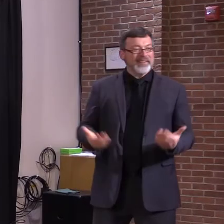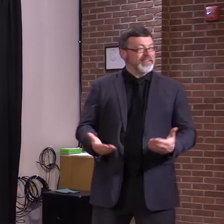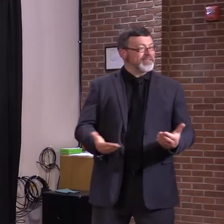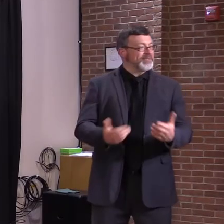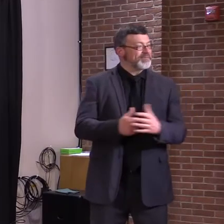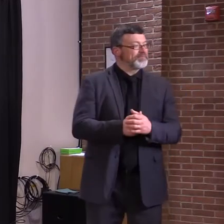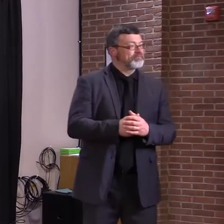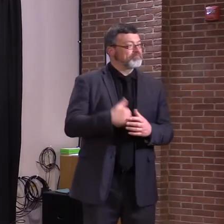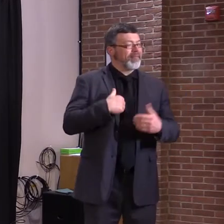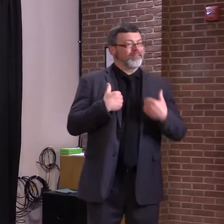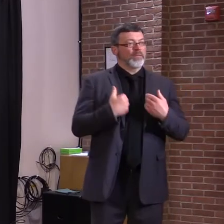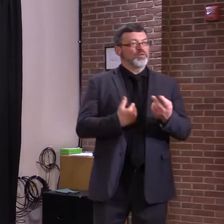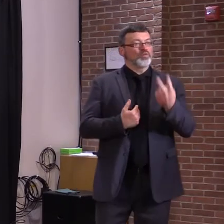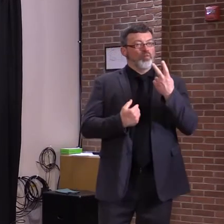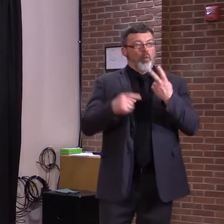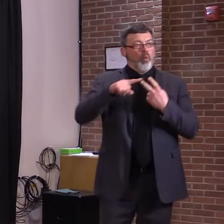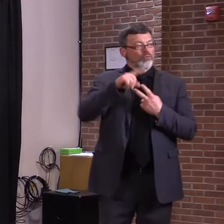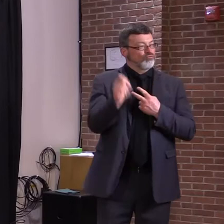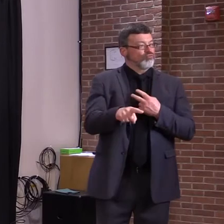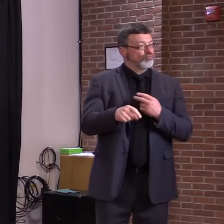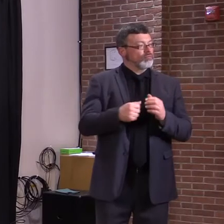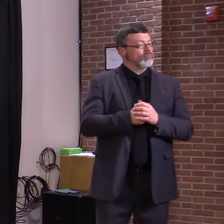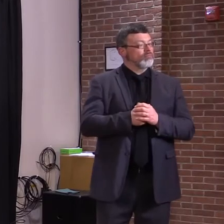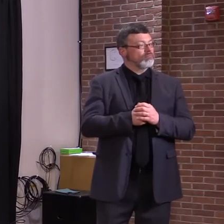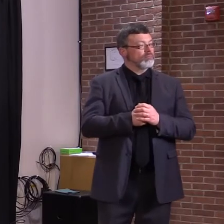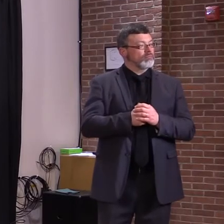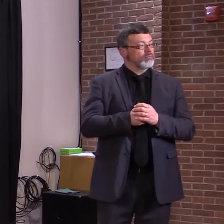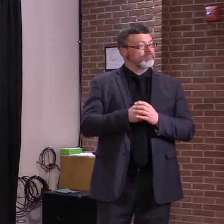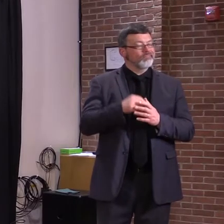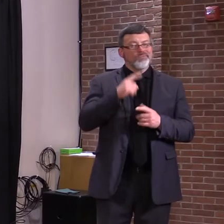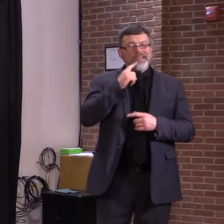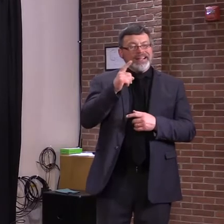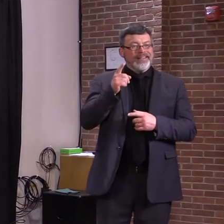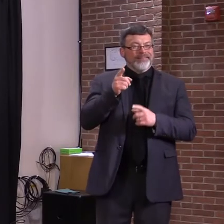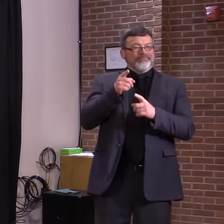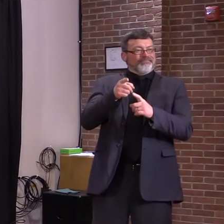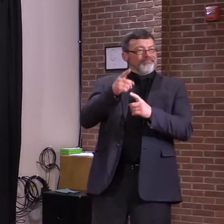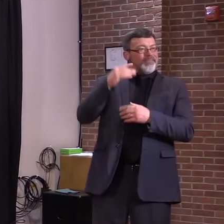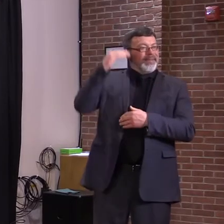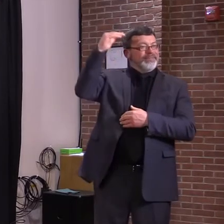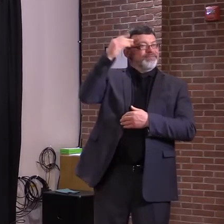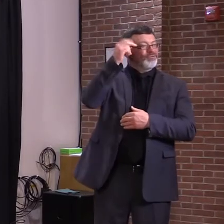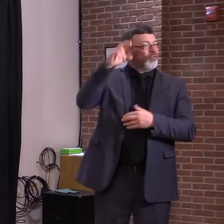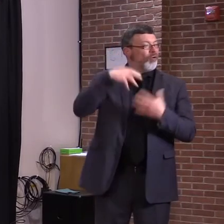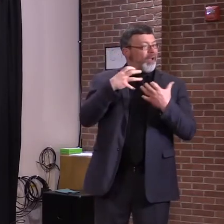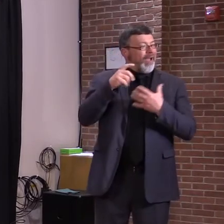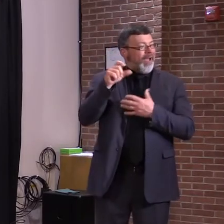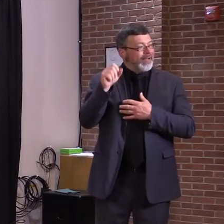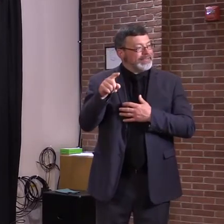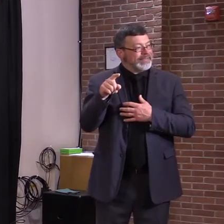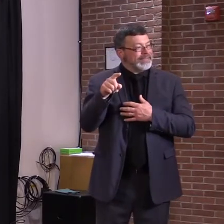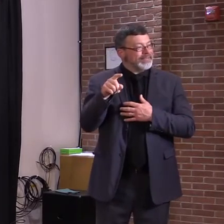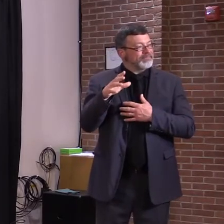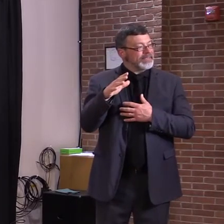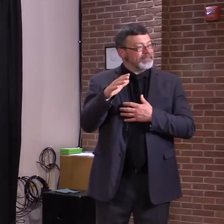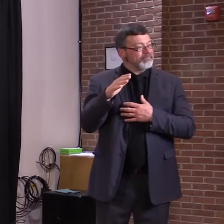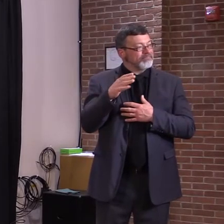questions. One was for Dr. Levine, or perhaps Dr. Kelso could answer it, but on the question